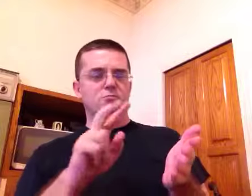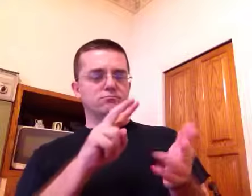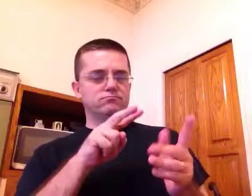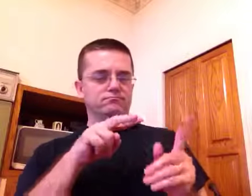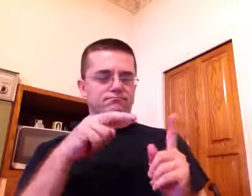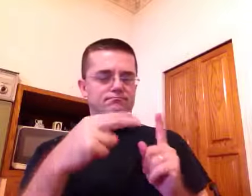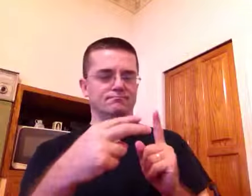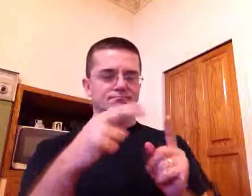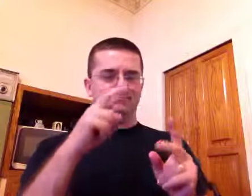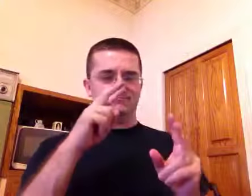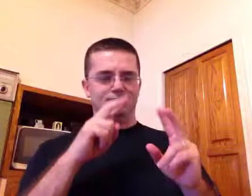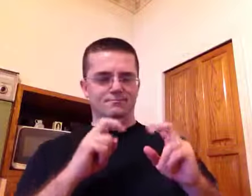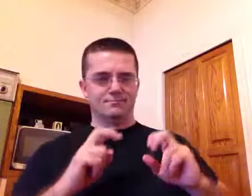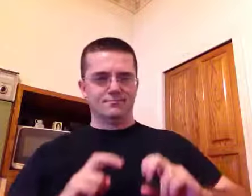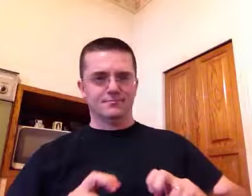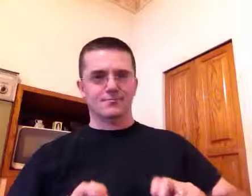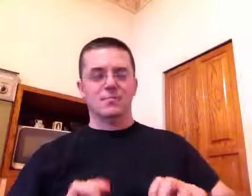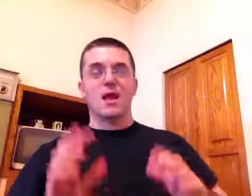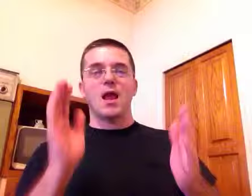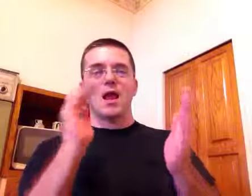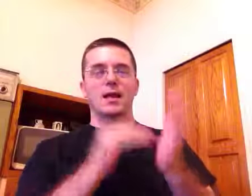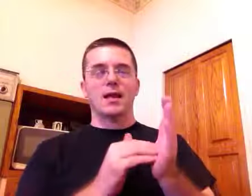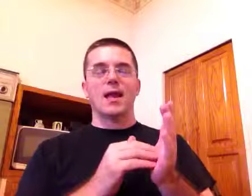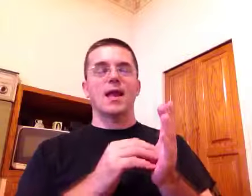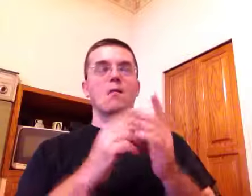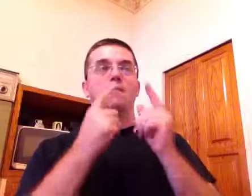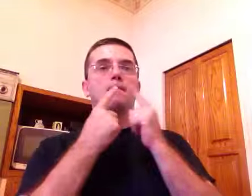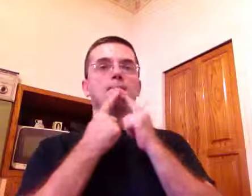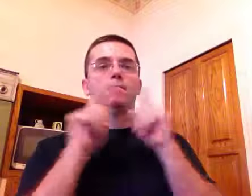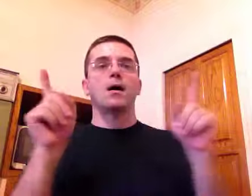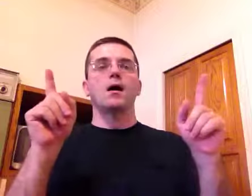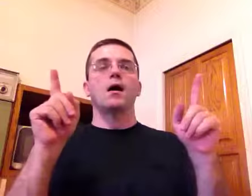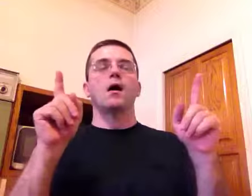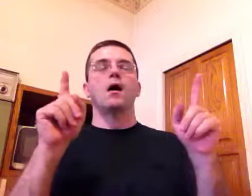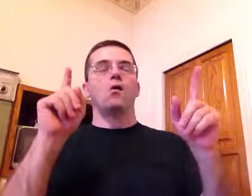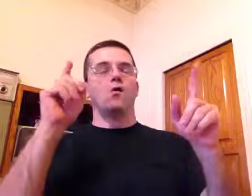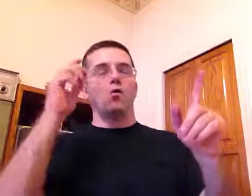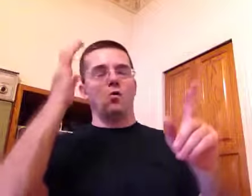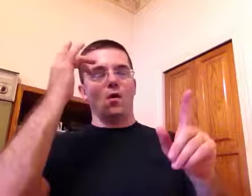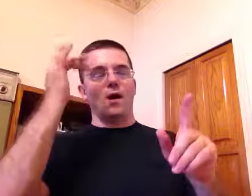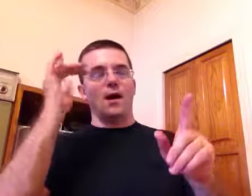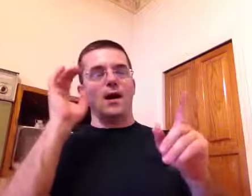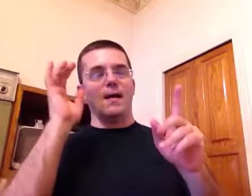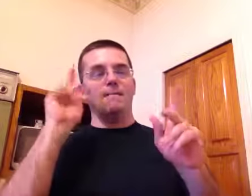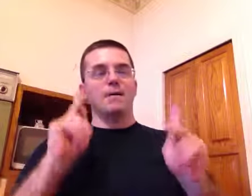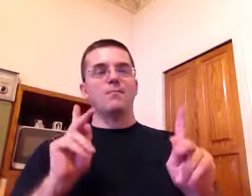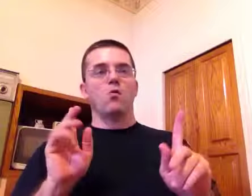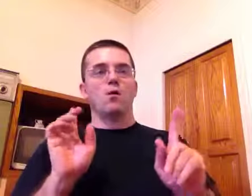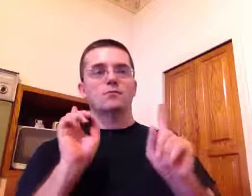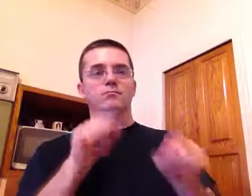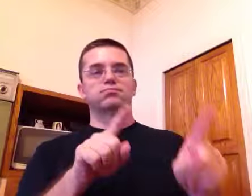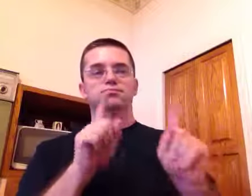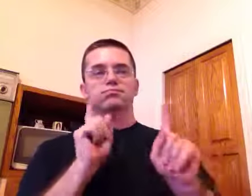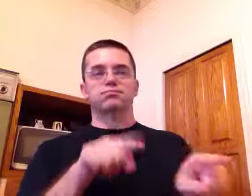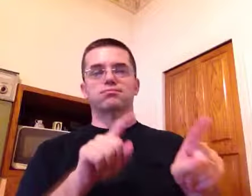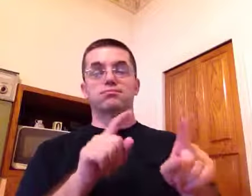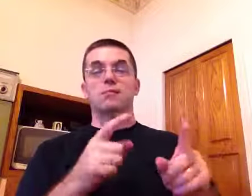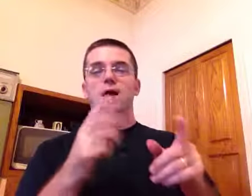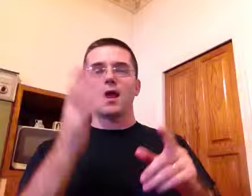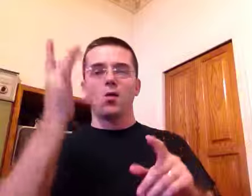out yet again what the salient points are that cause people to win when they go through the class.